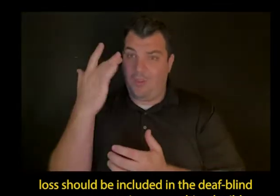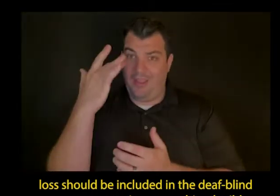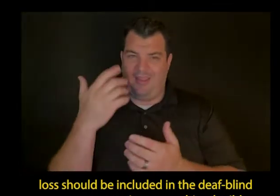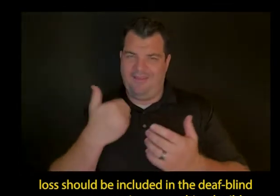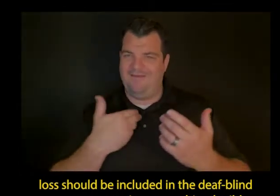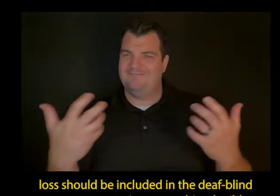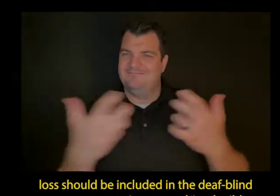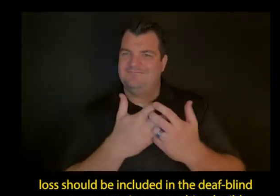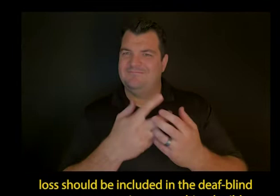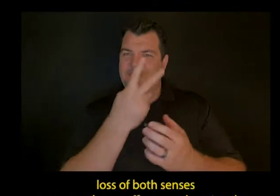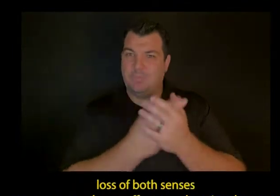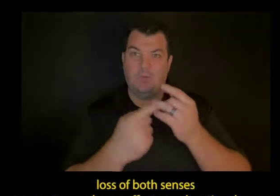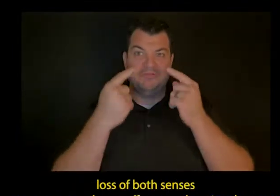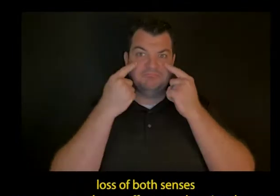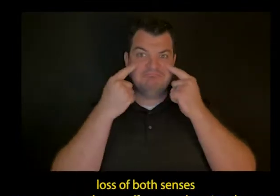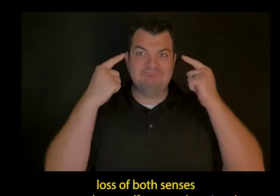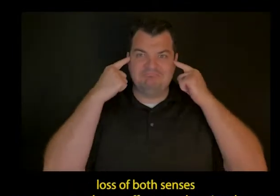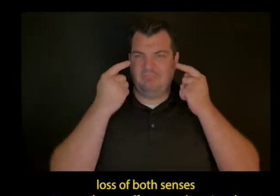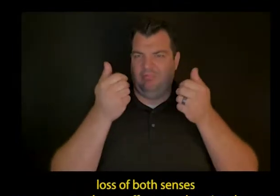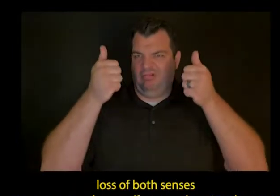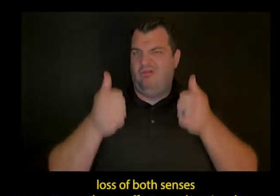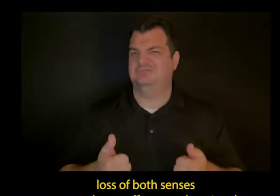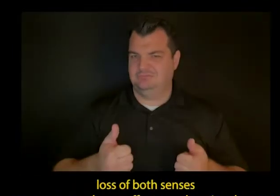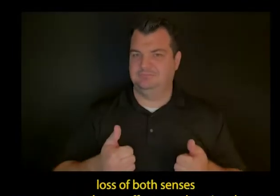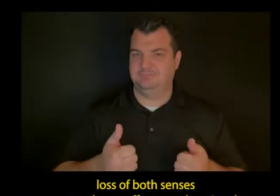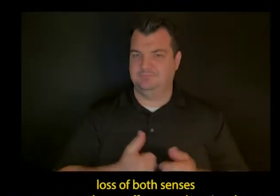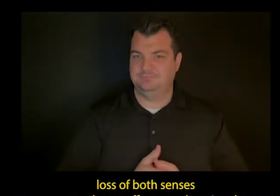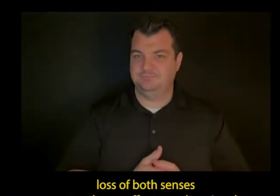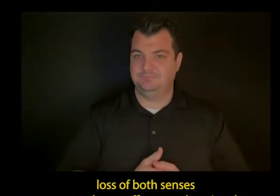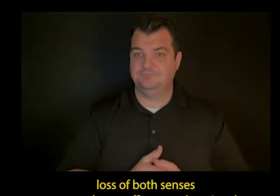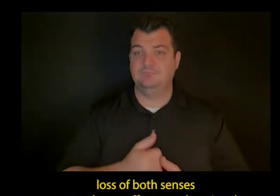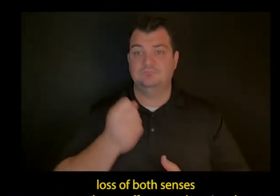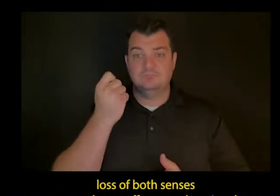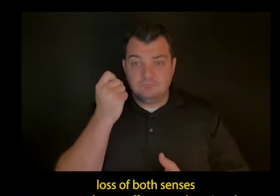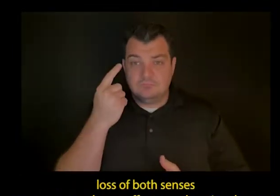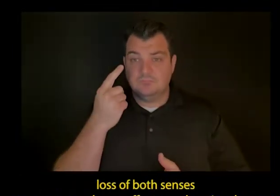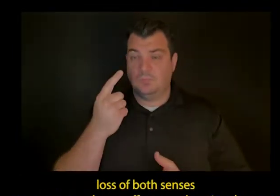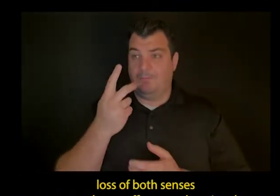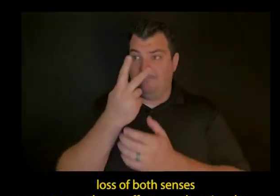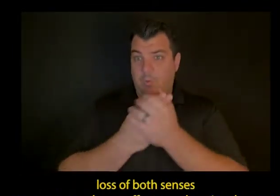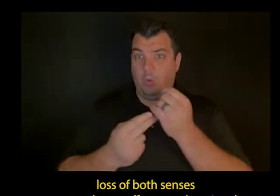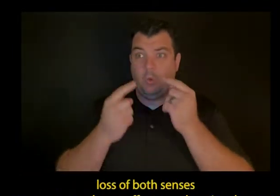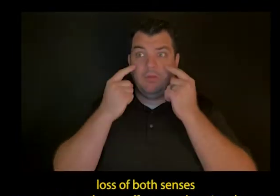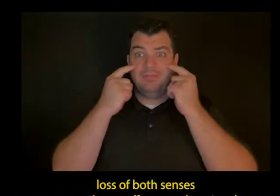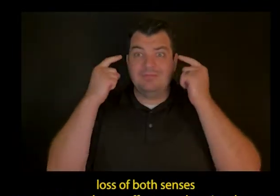Since a combined mild loss of both senses can create an adverse effect on educational success.